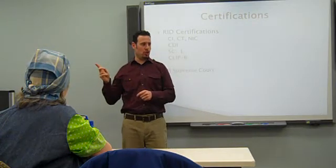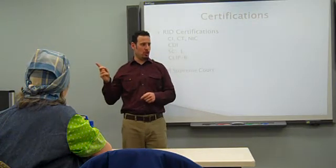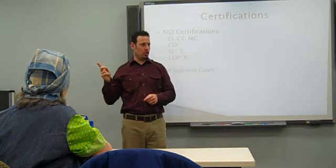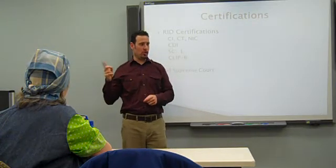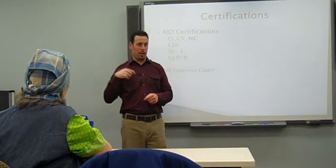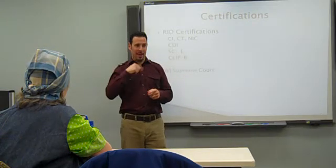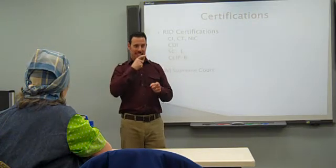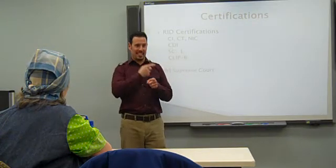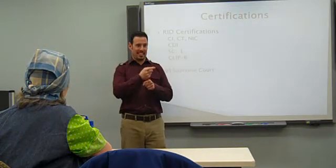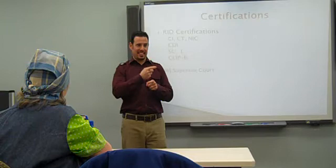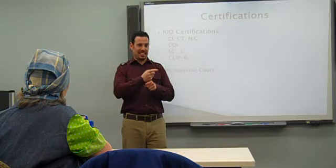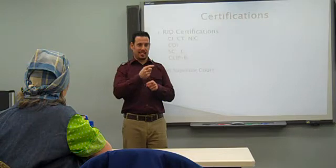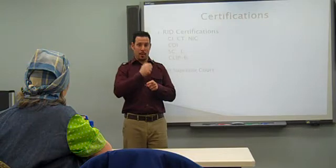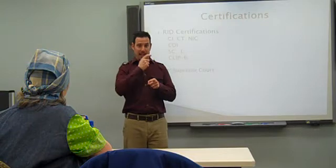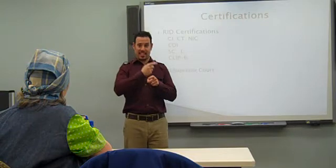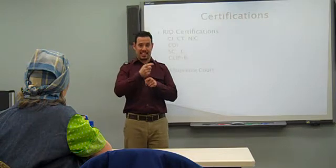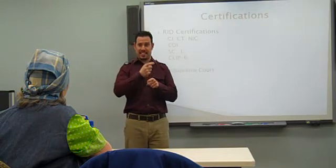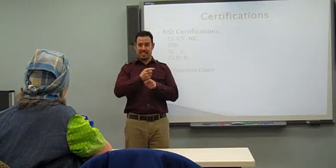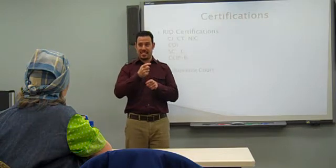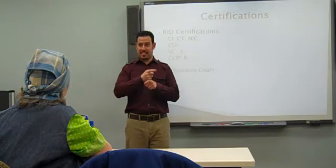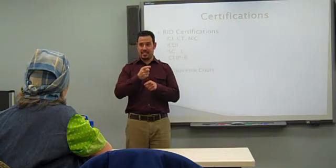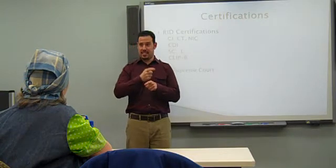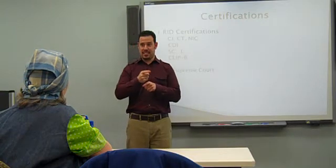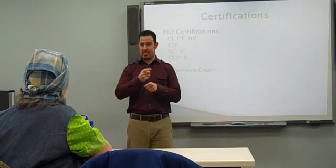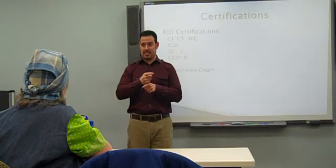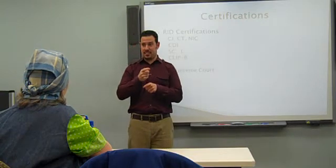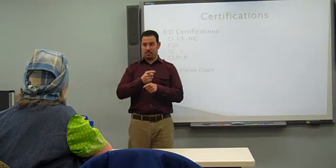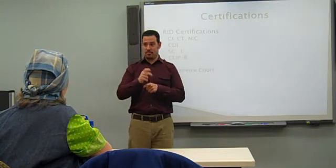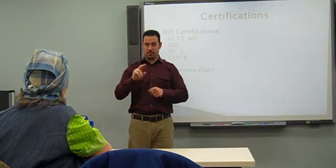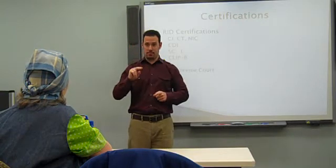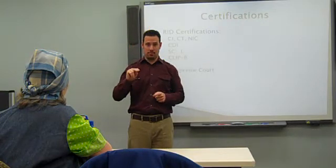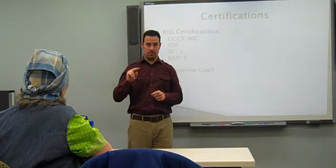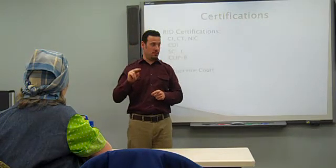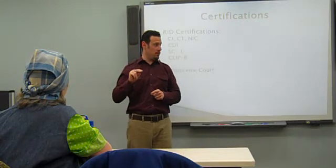If they want to even have sex, they have to ask permission. I'm not kidding.